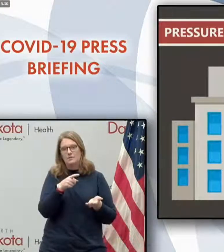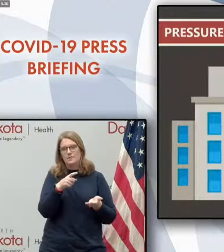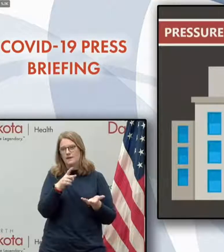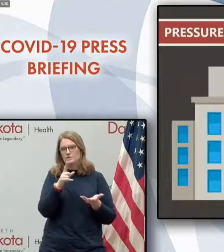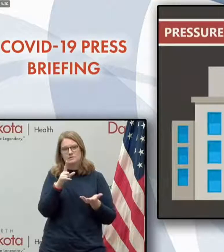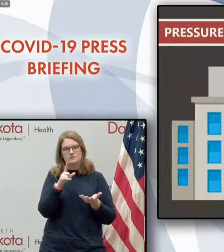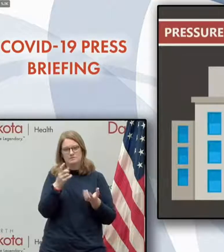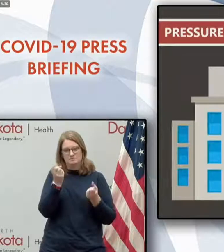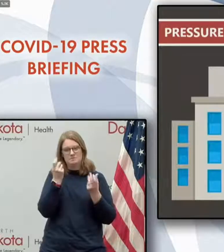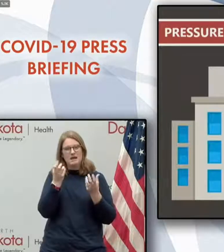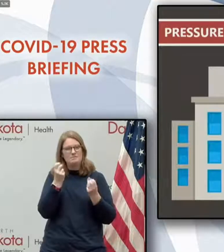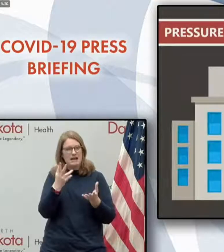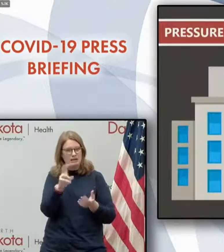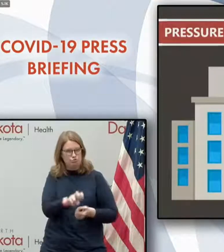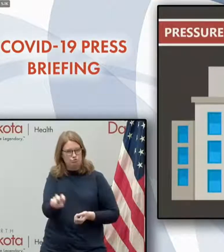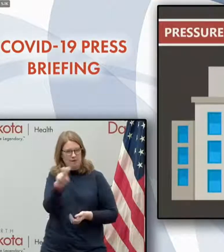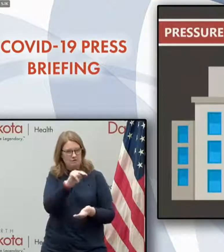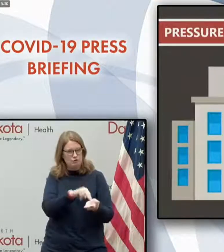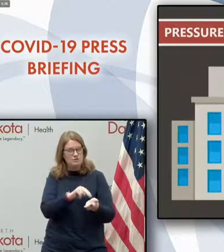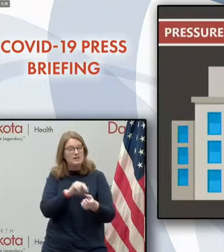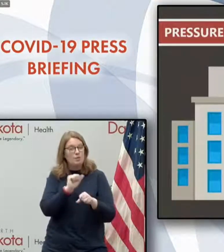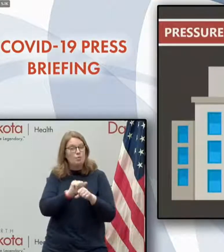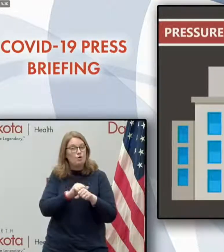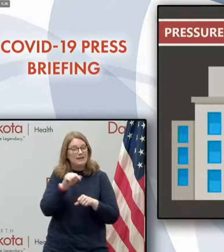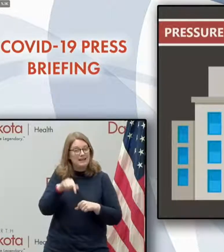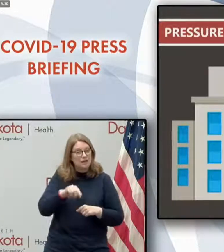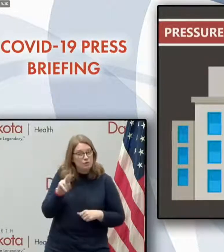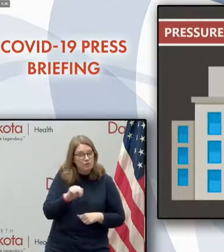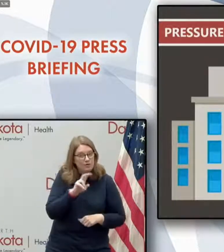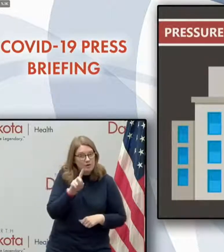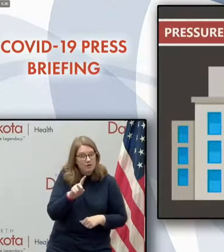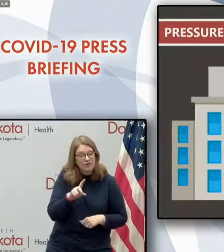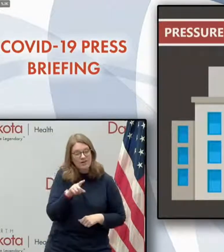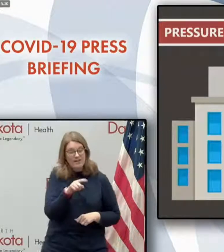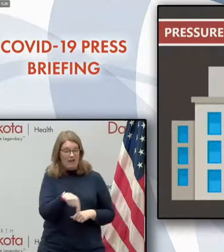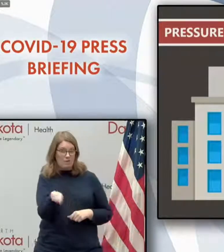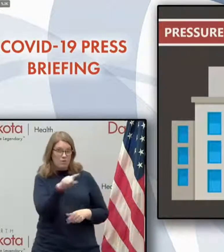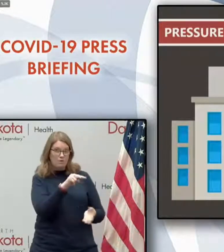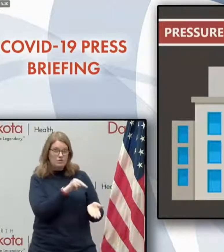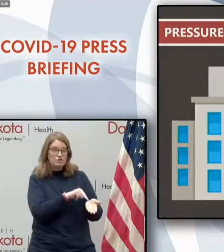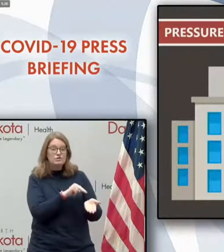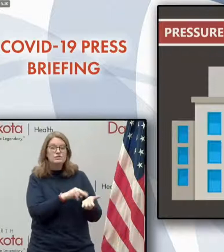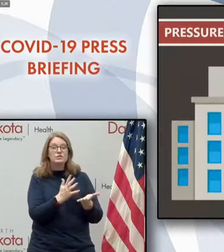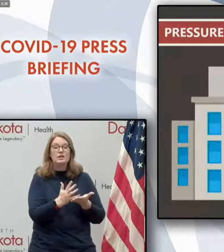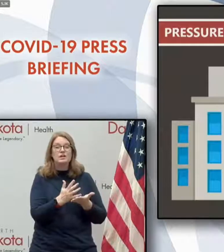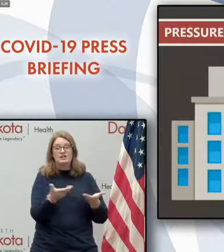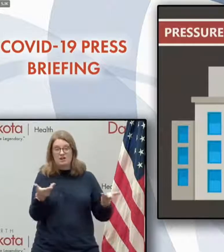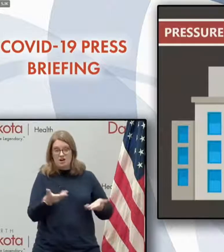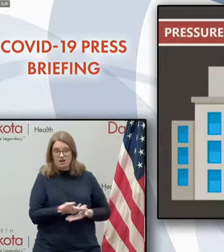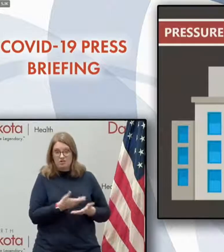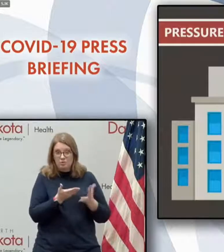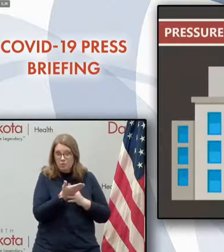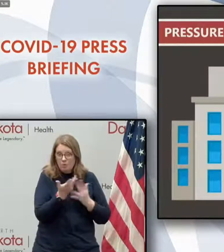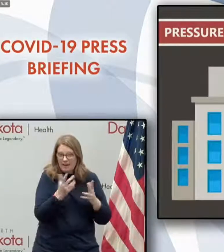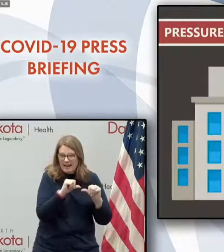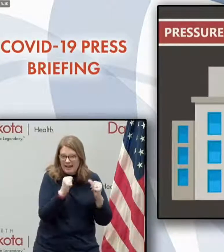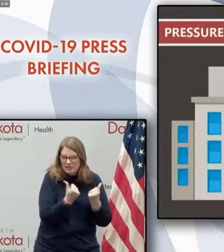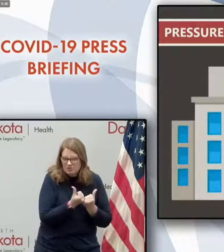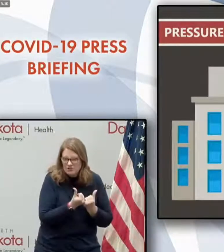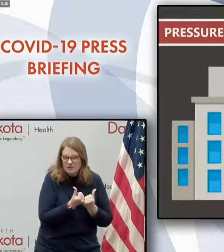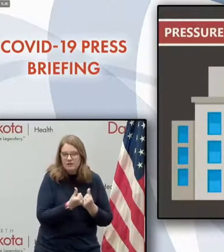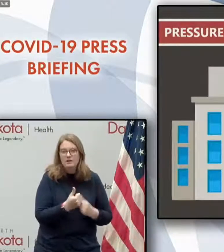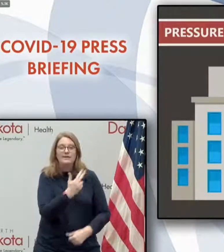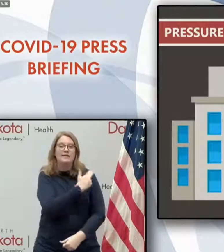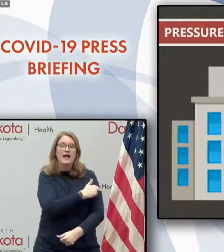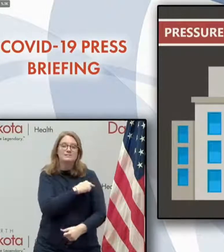hundreds and hundreds of traveling nurses that are working here in North Dakota, and those traveling nurses are hired through an agency. Our hospitals have